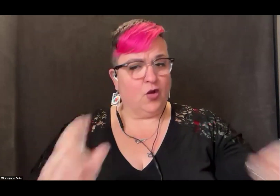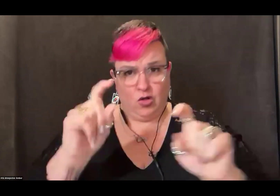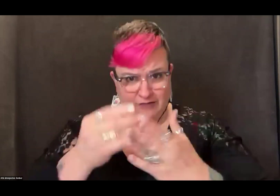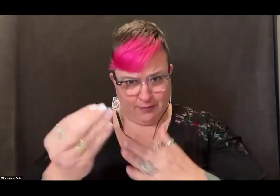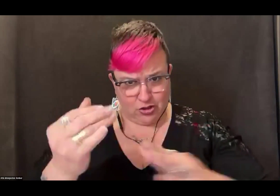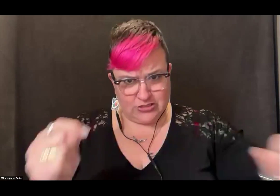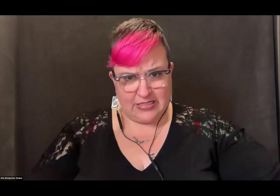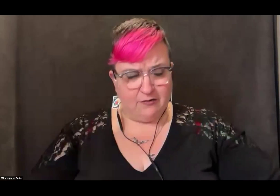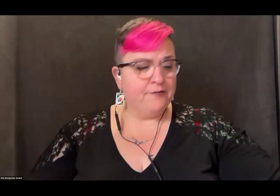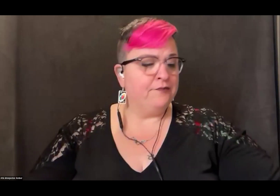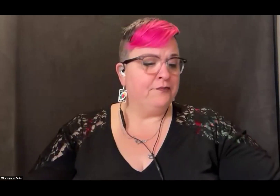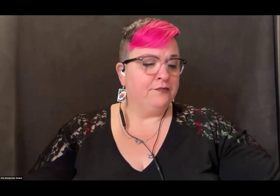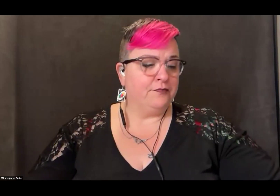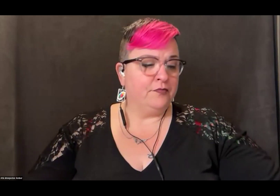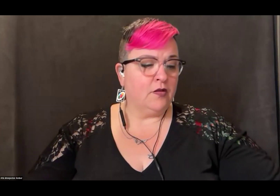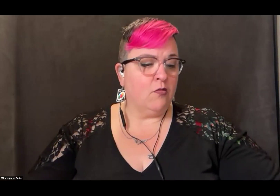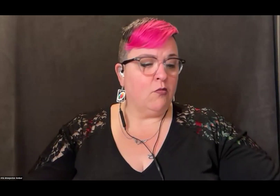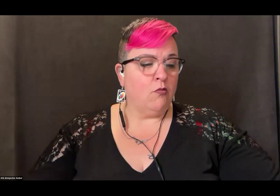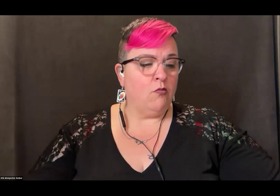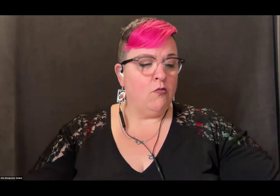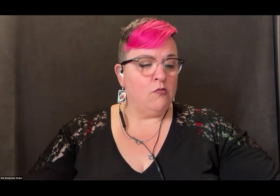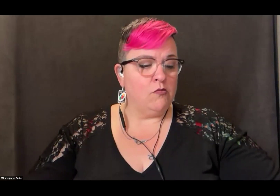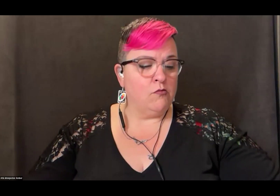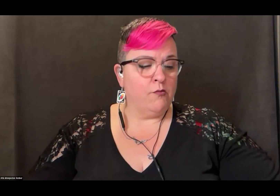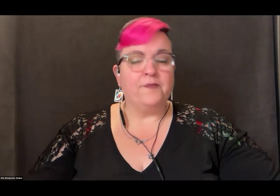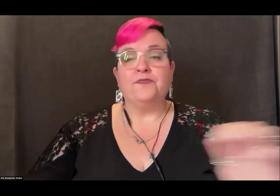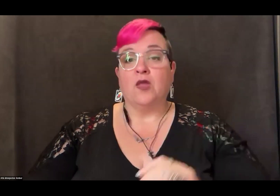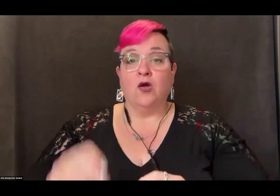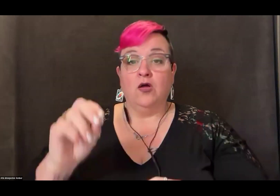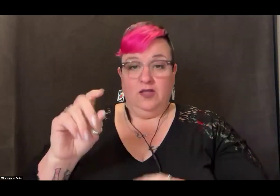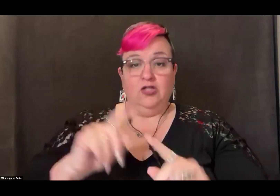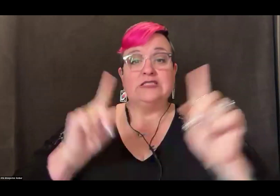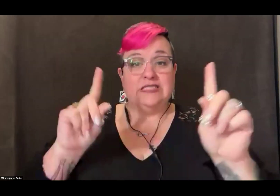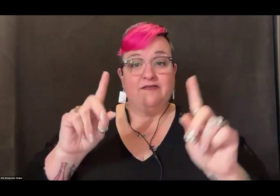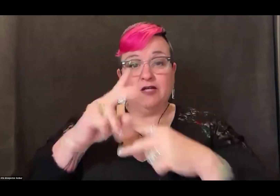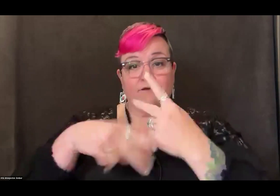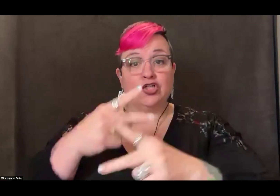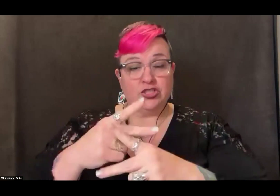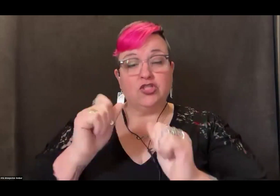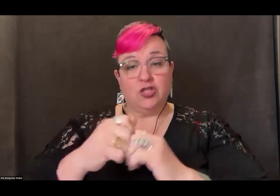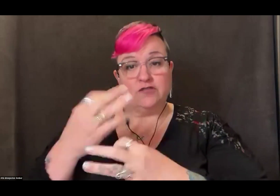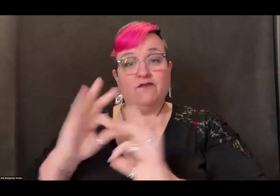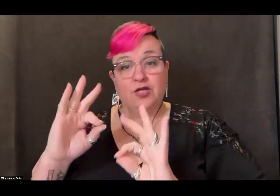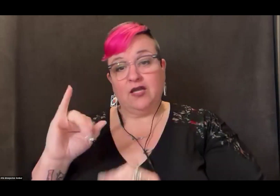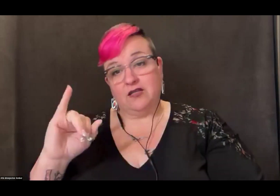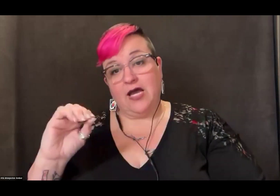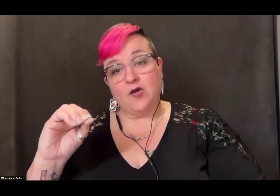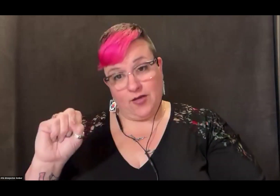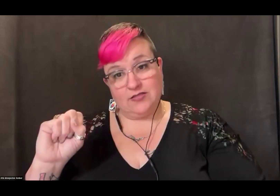purchased? So there are different versions. There are free versions that you can get on